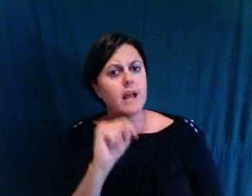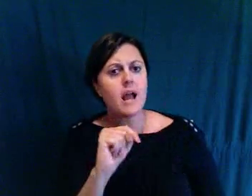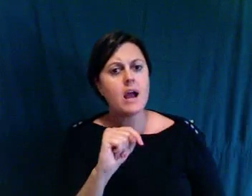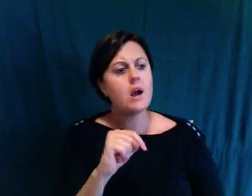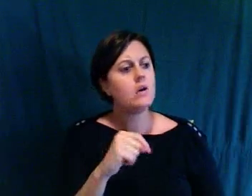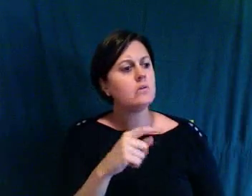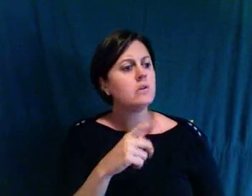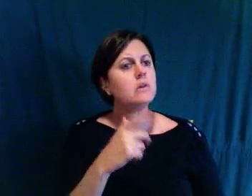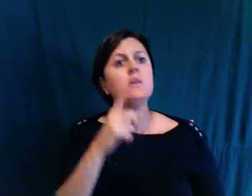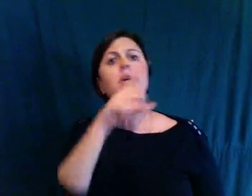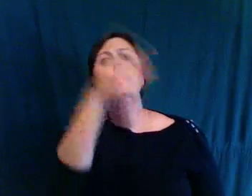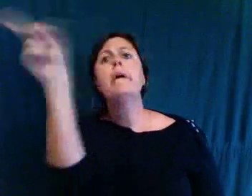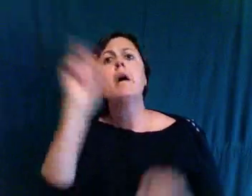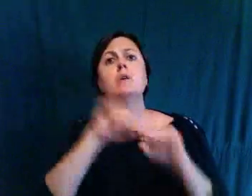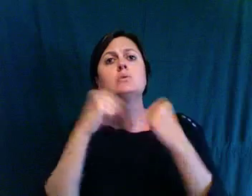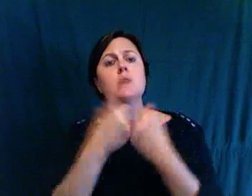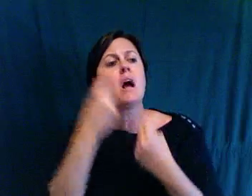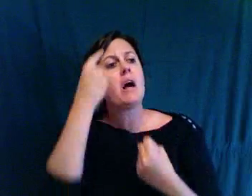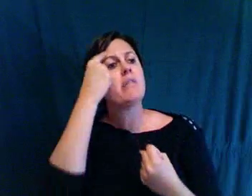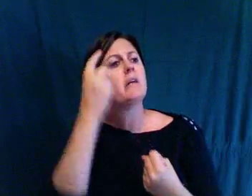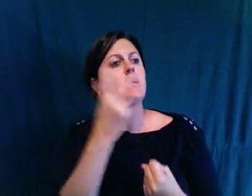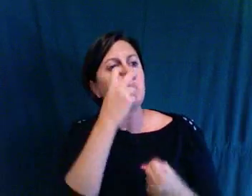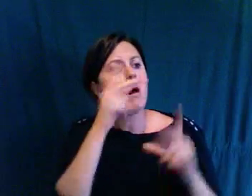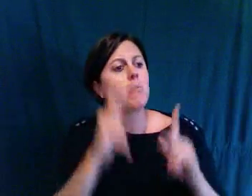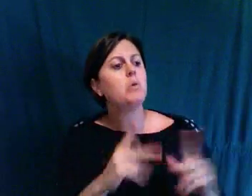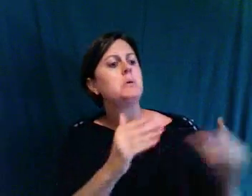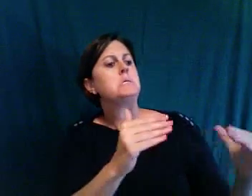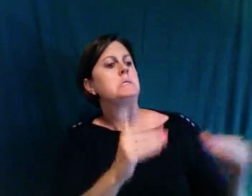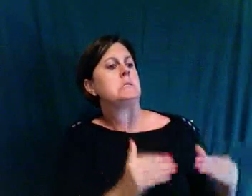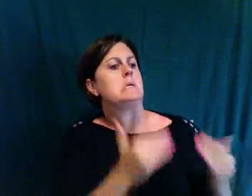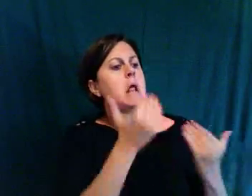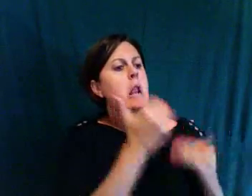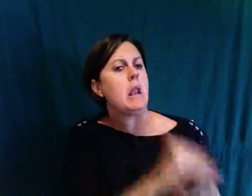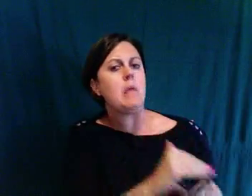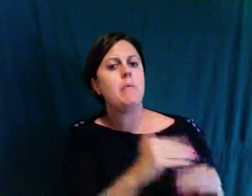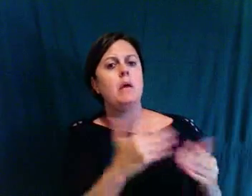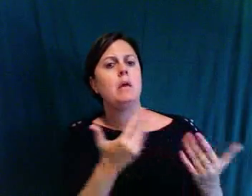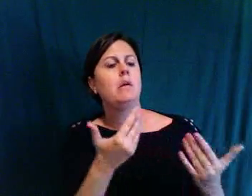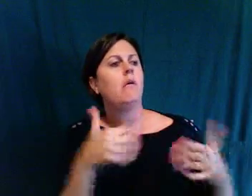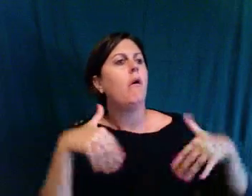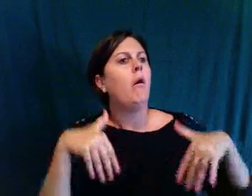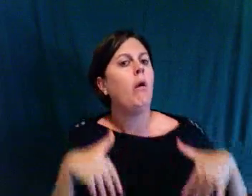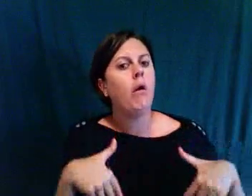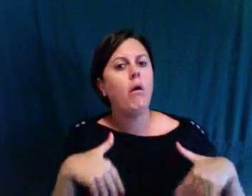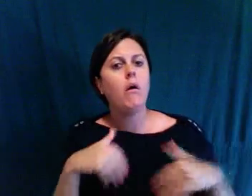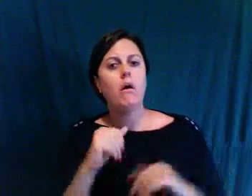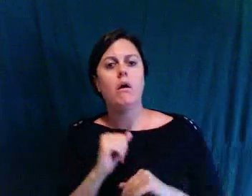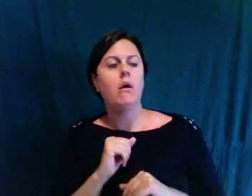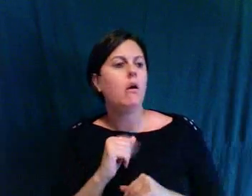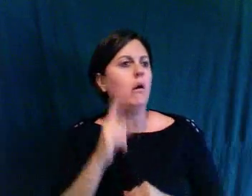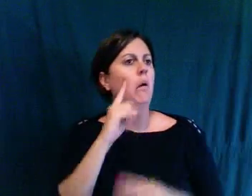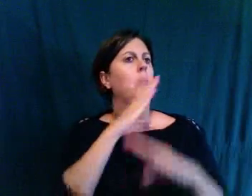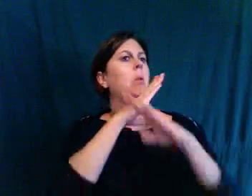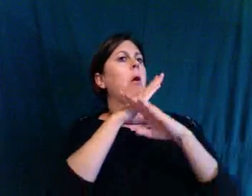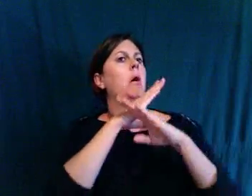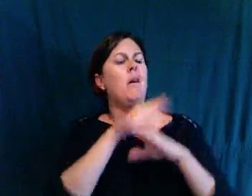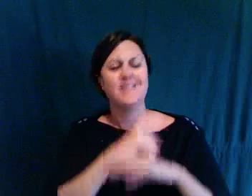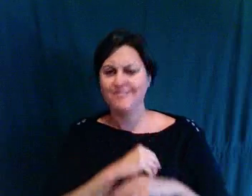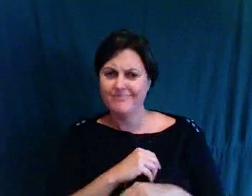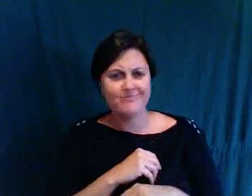thinks a blind person would be. I'm not going to be someone who is hindered by blindness. I will not be defined by blindness. I can